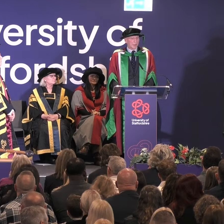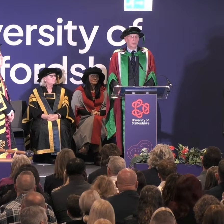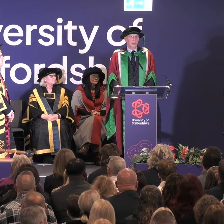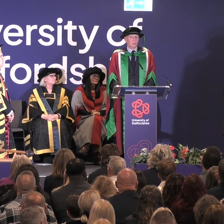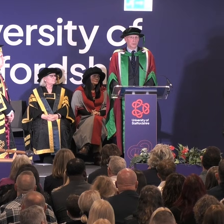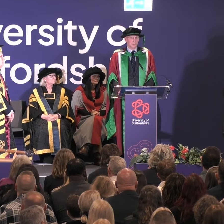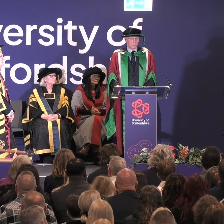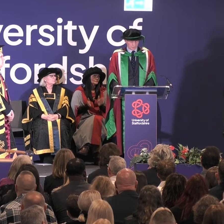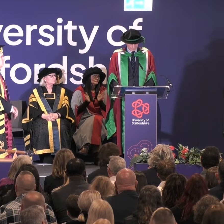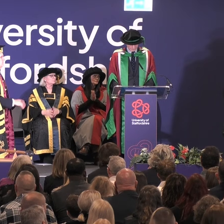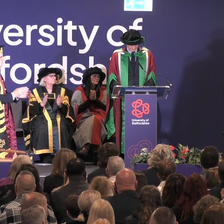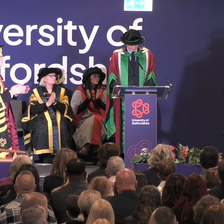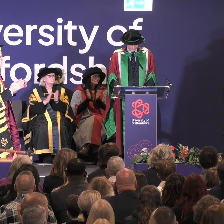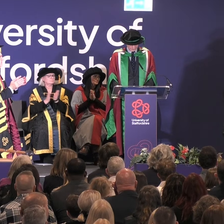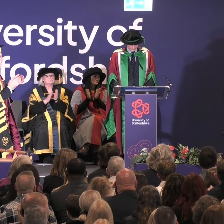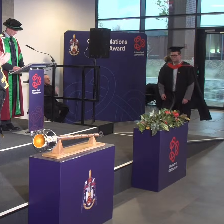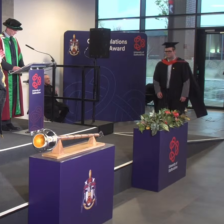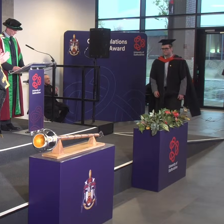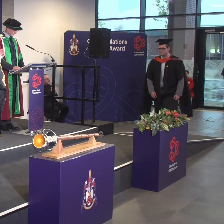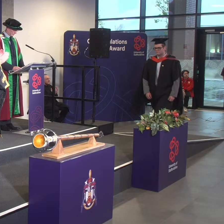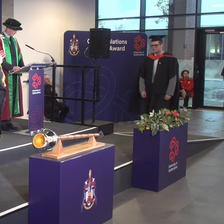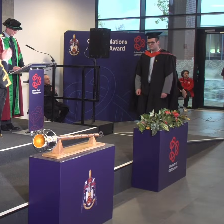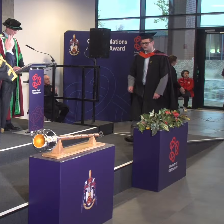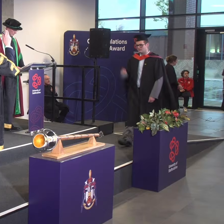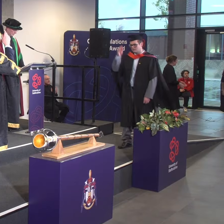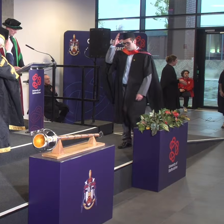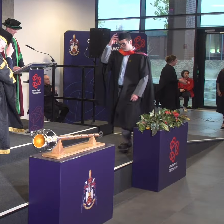Jack Goldstraw.